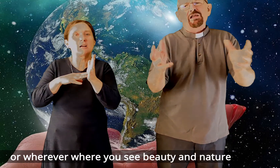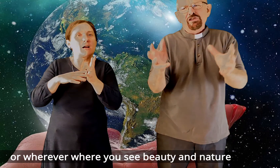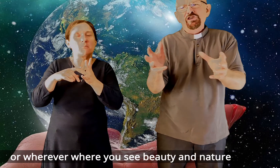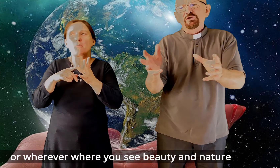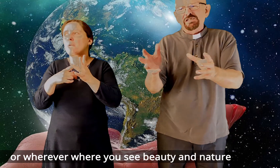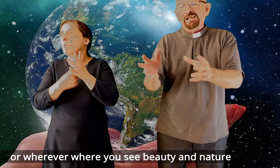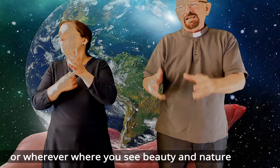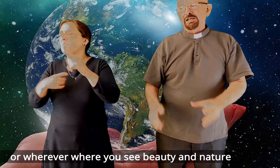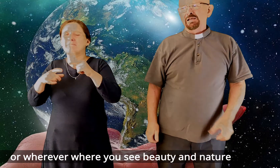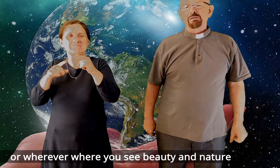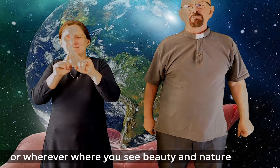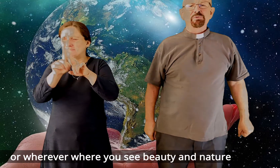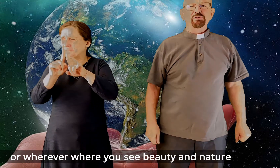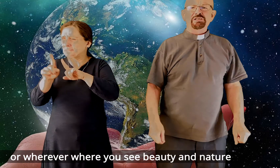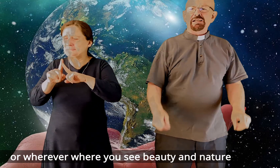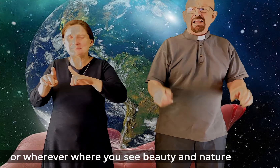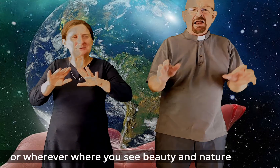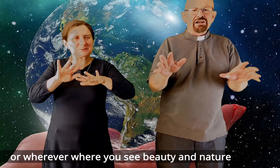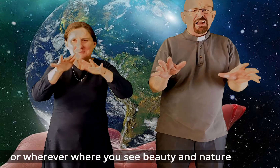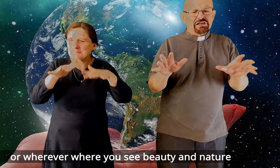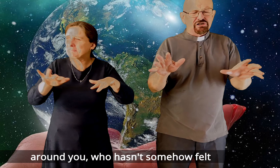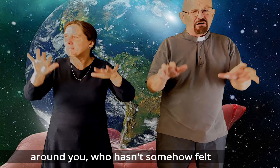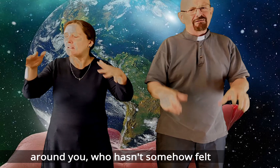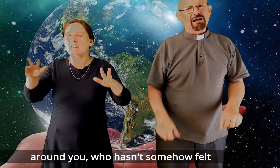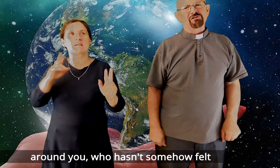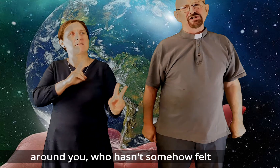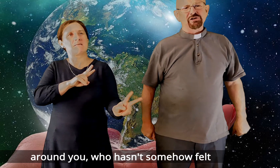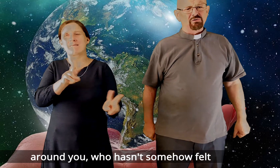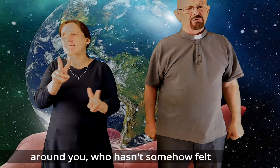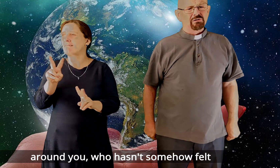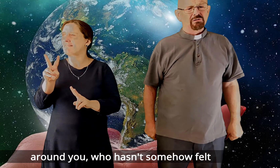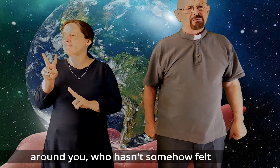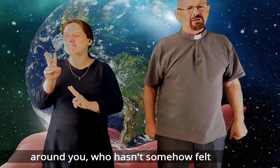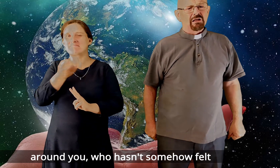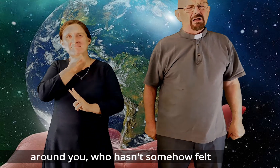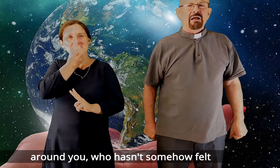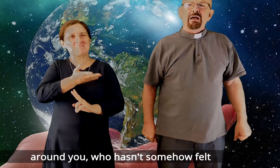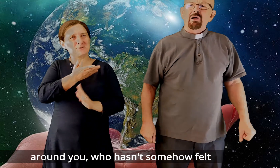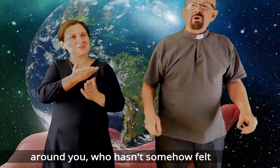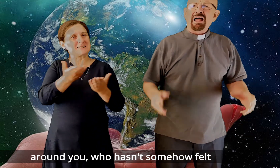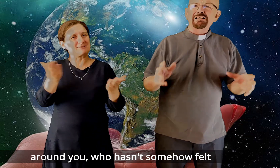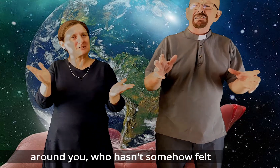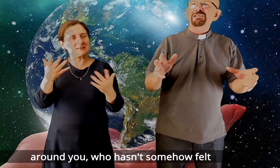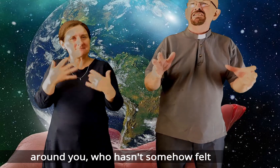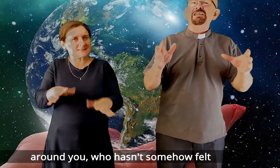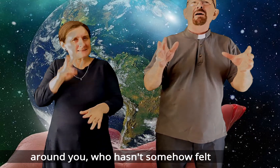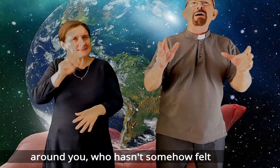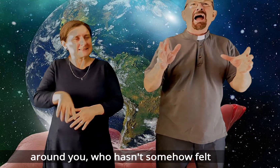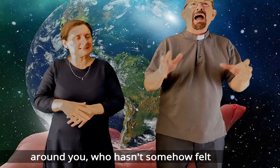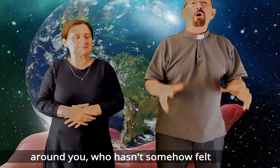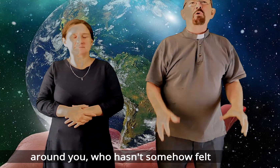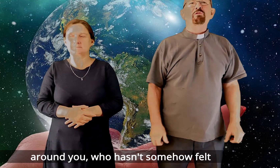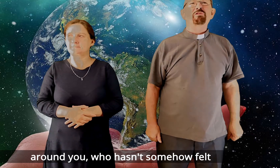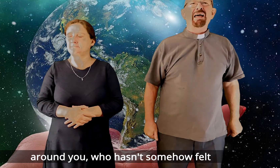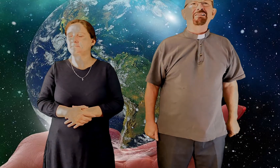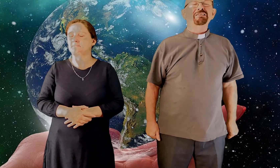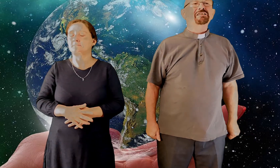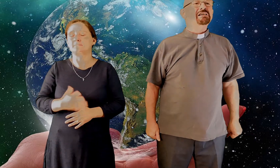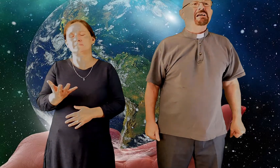you see beauty and nature around you, who hasn't somehow felt